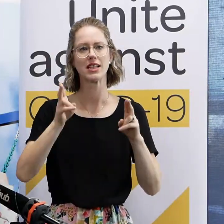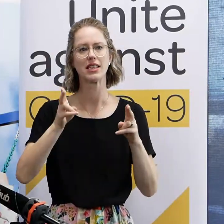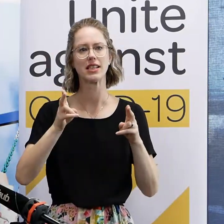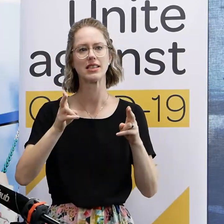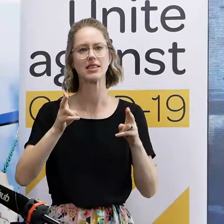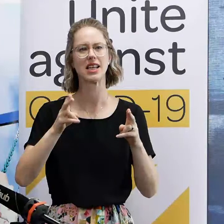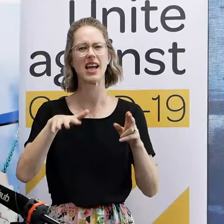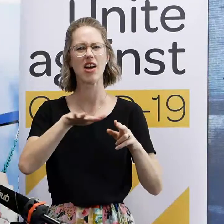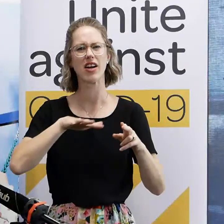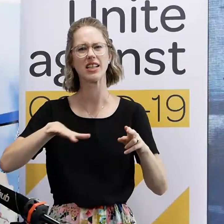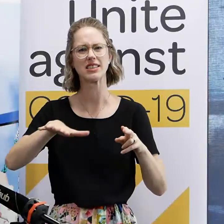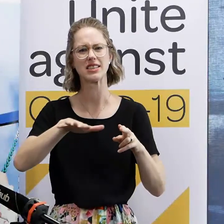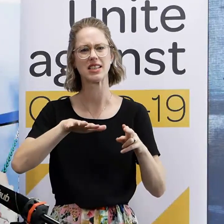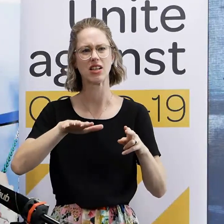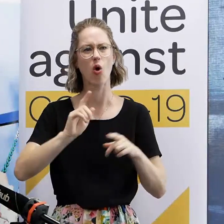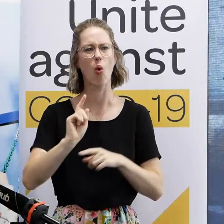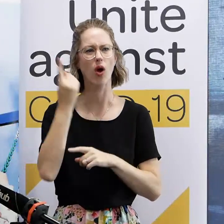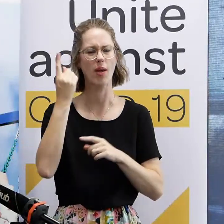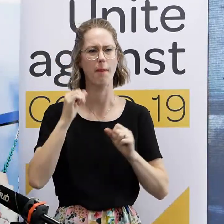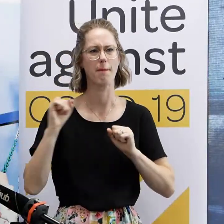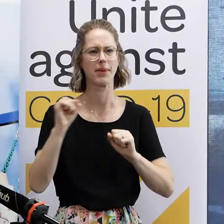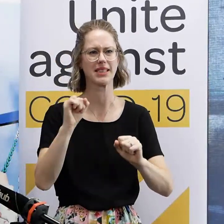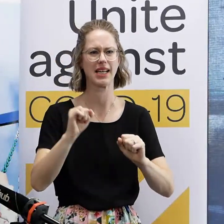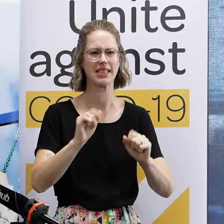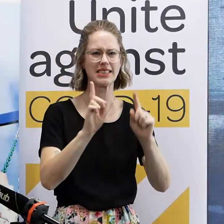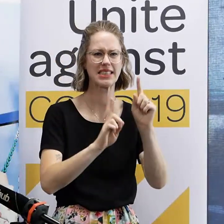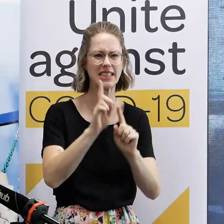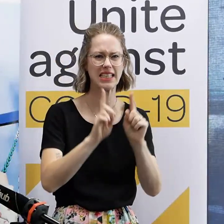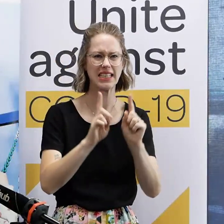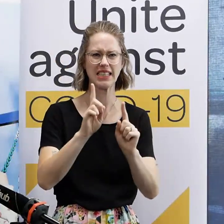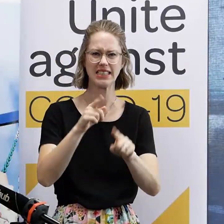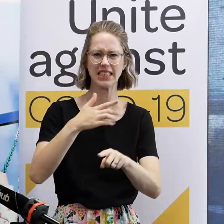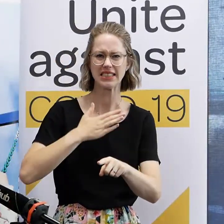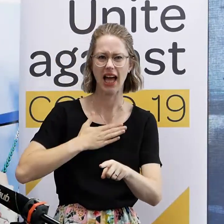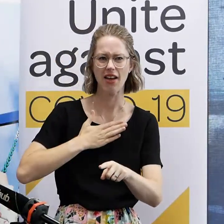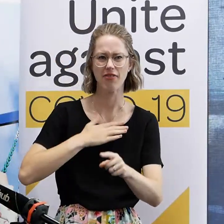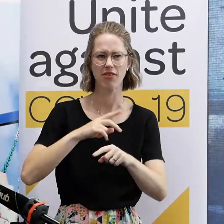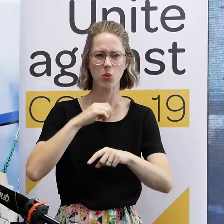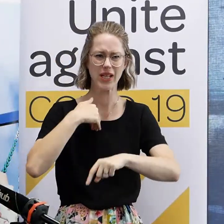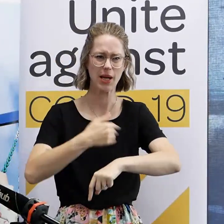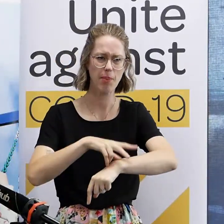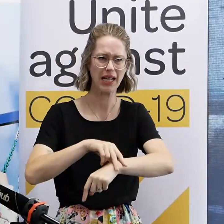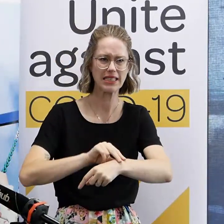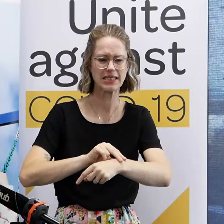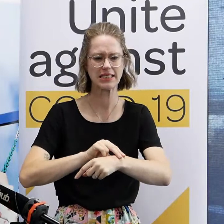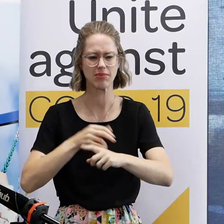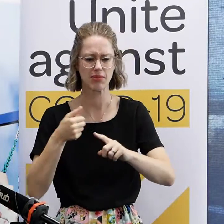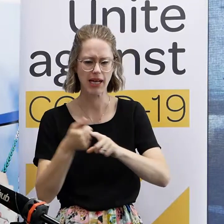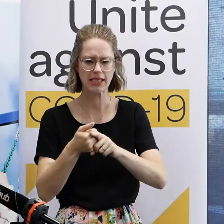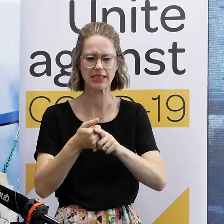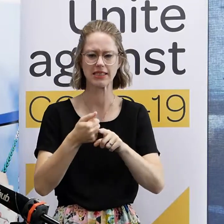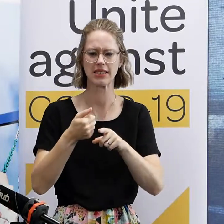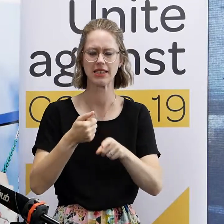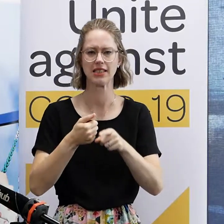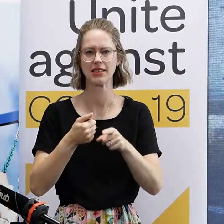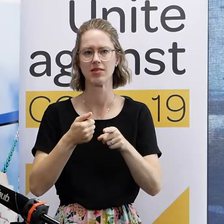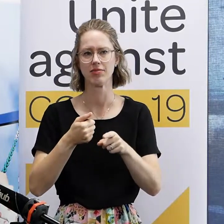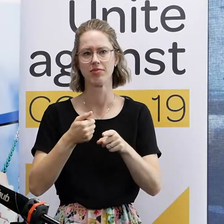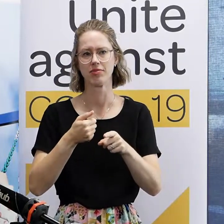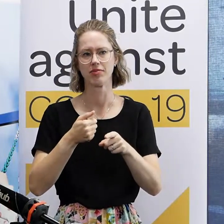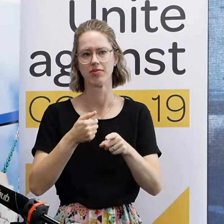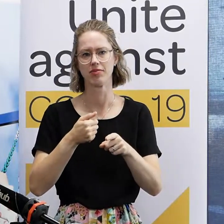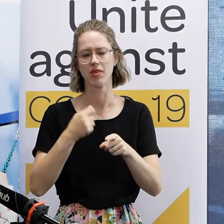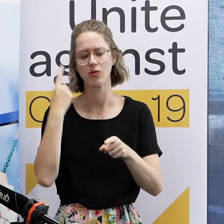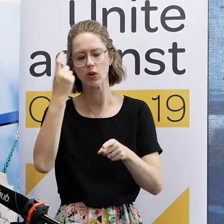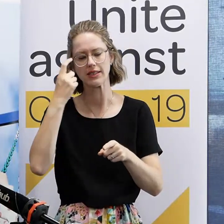built-up areas, in, for example, Auckland. Is there public safety? Is there policing effects which would make that an